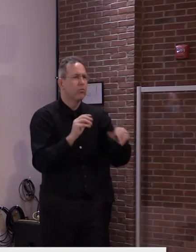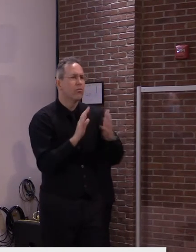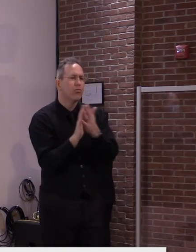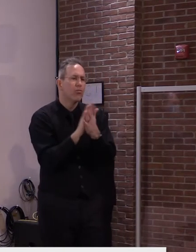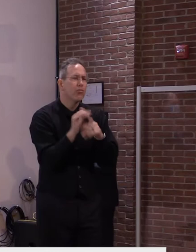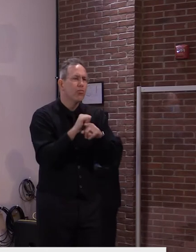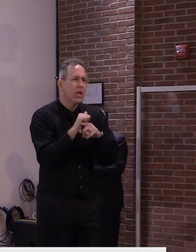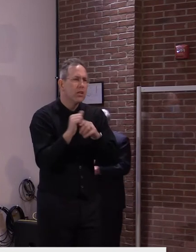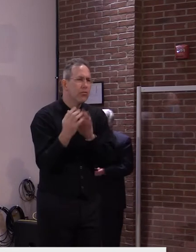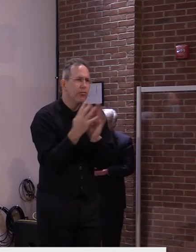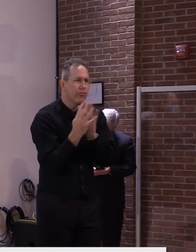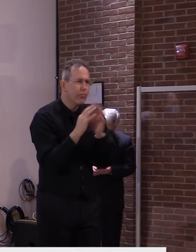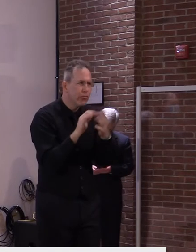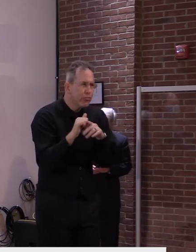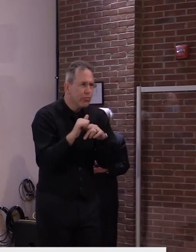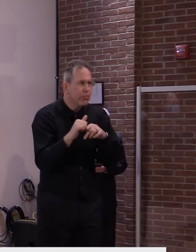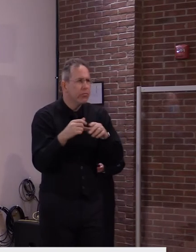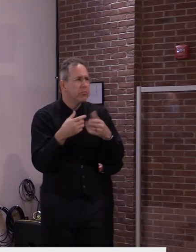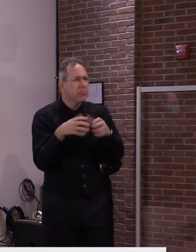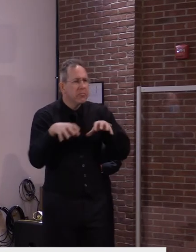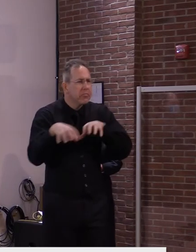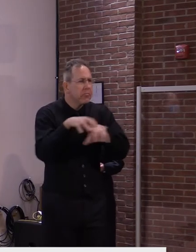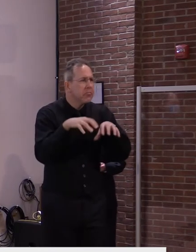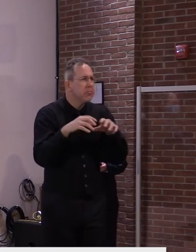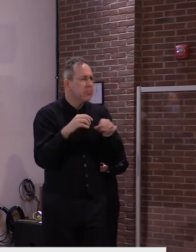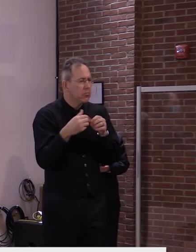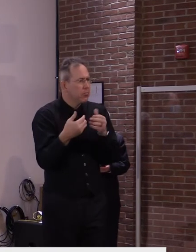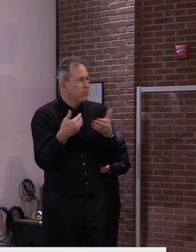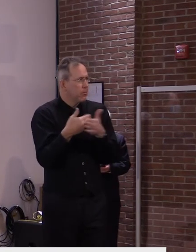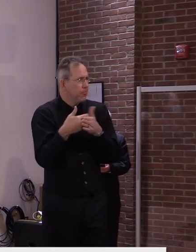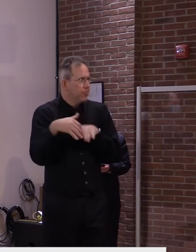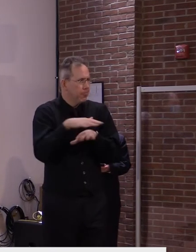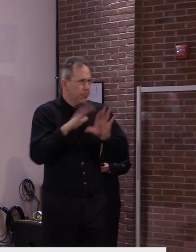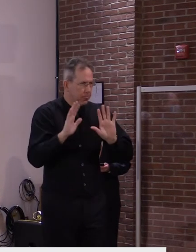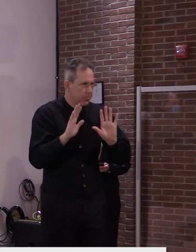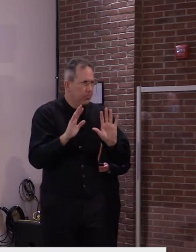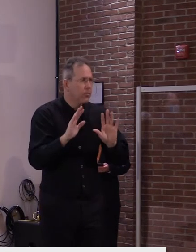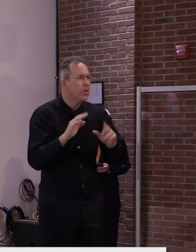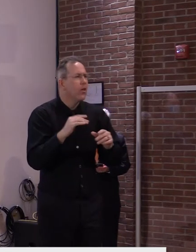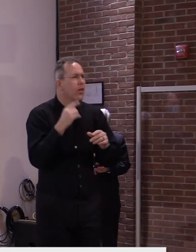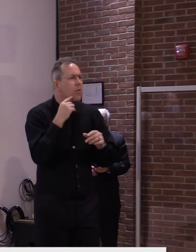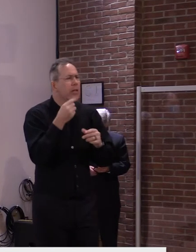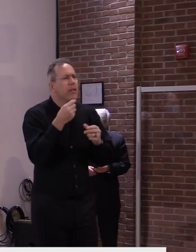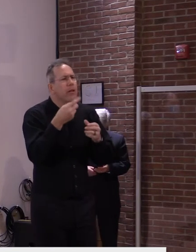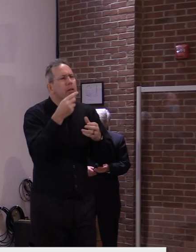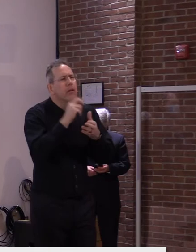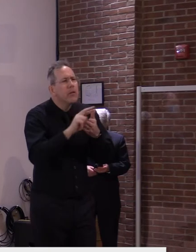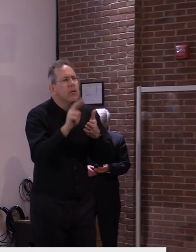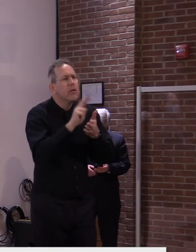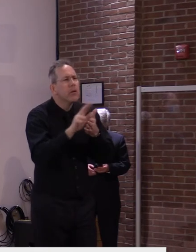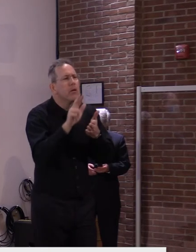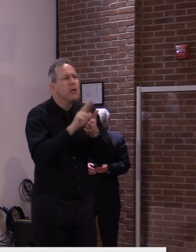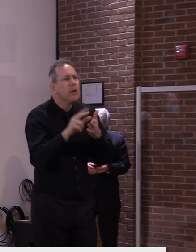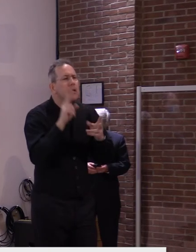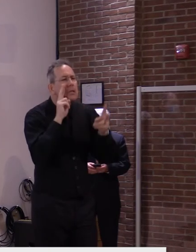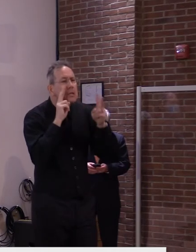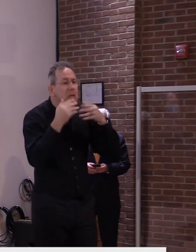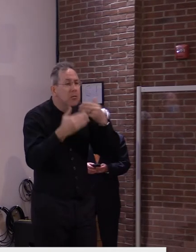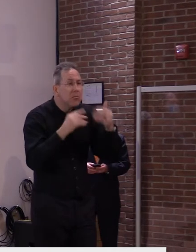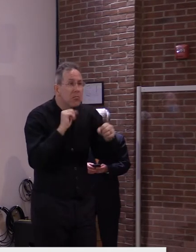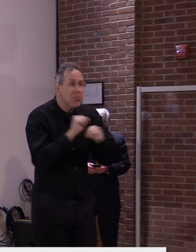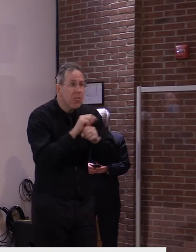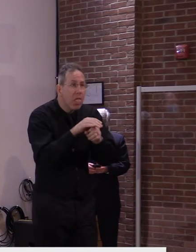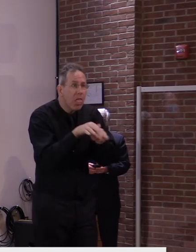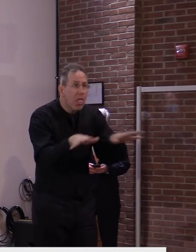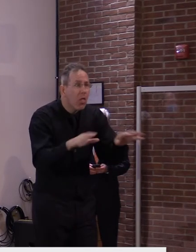activities. But we really need at least a couple of weeks of being in that posture to be able to determine whether it's